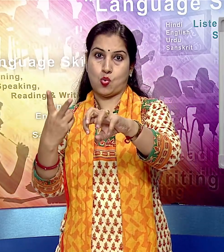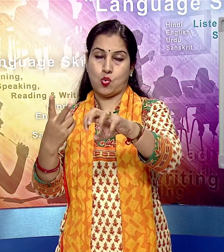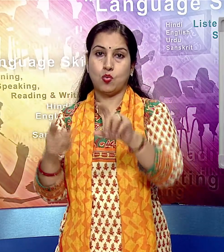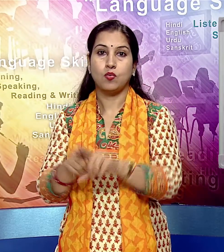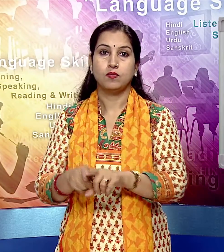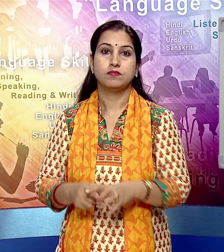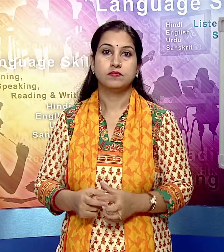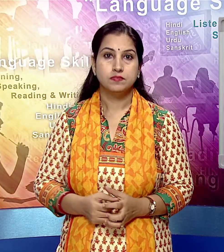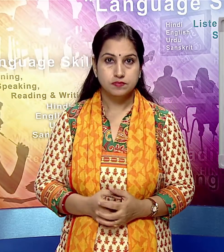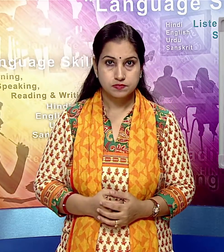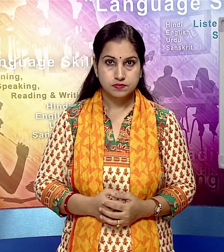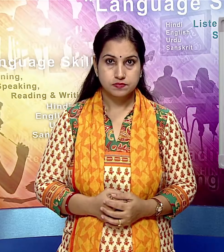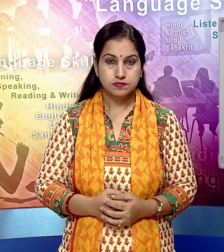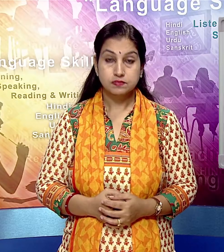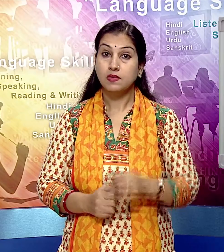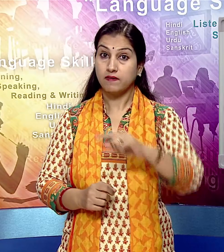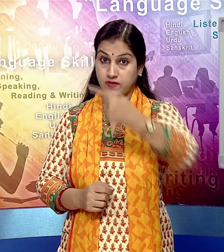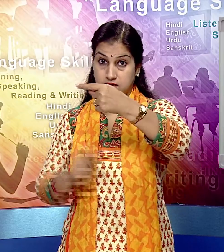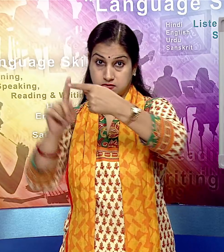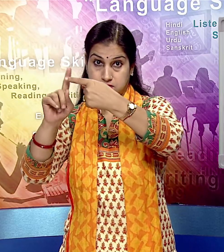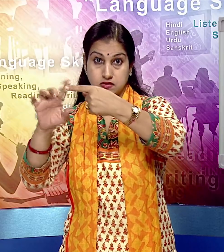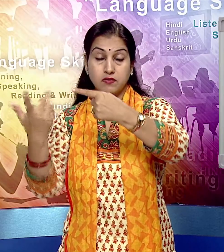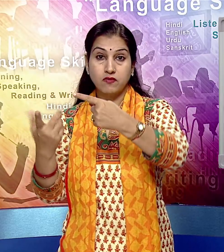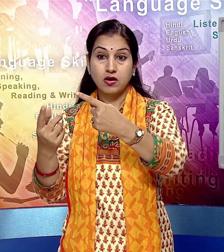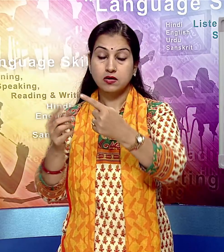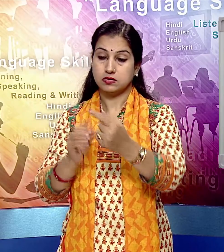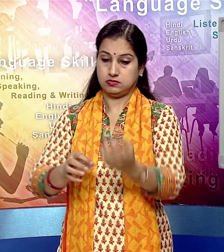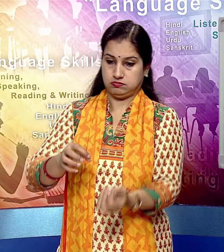bisections. The first one is direct steaming